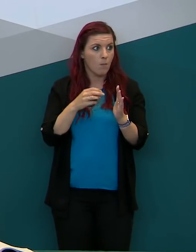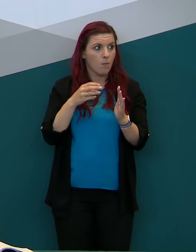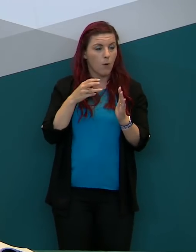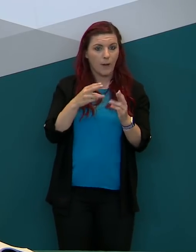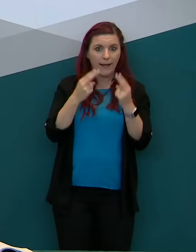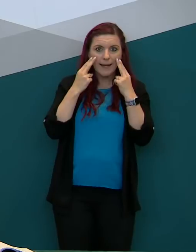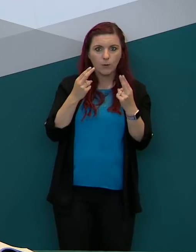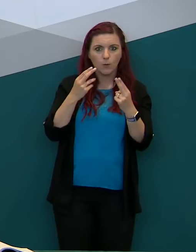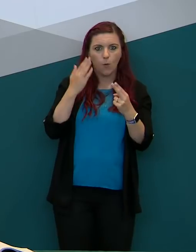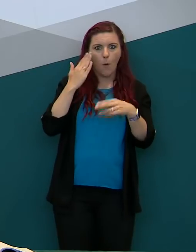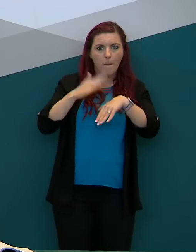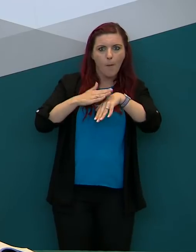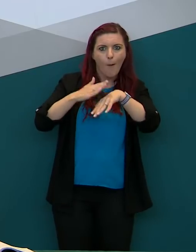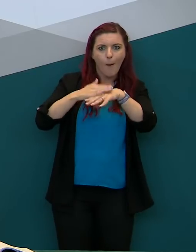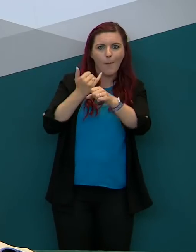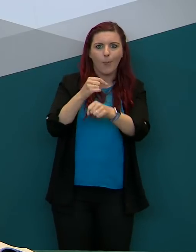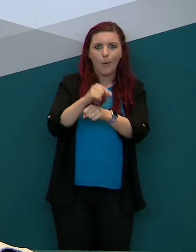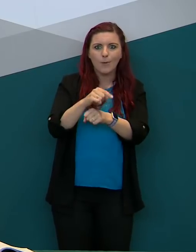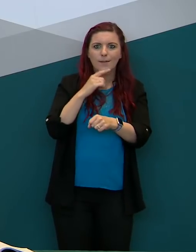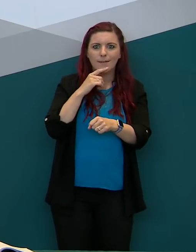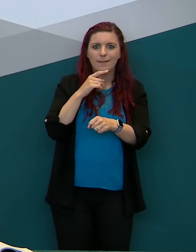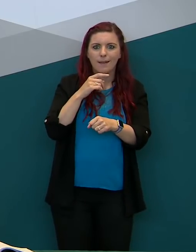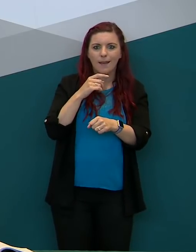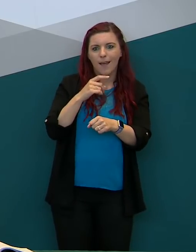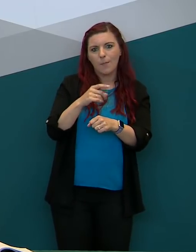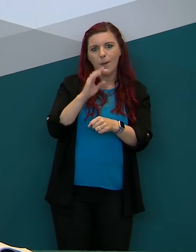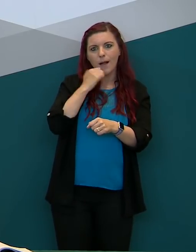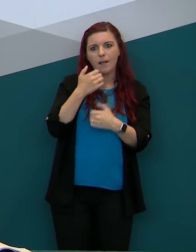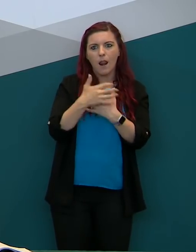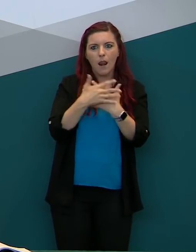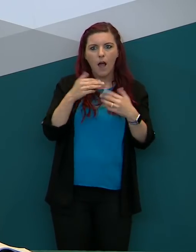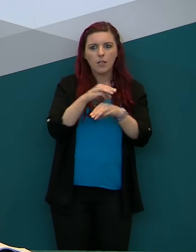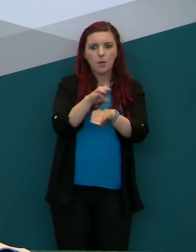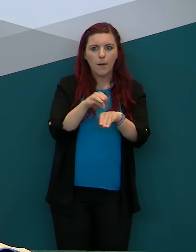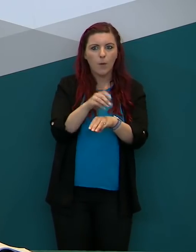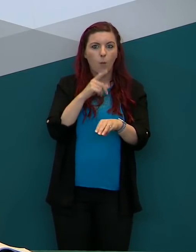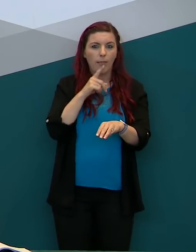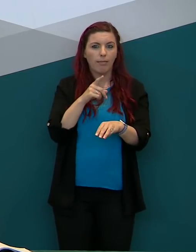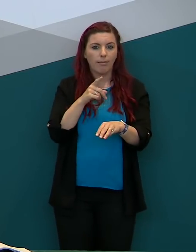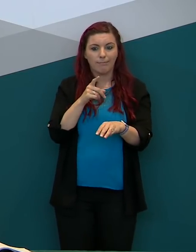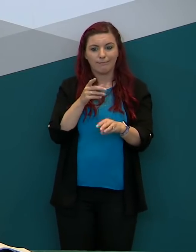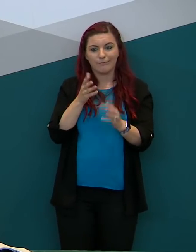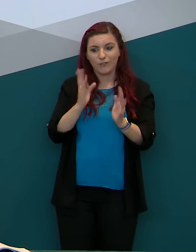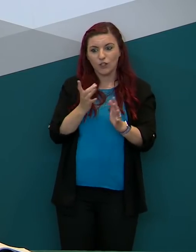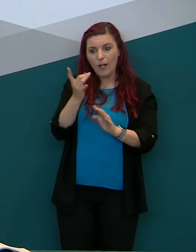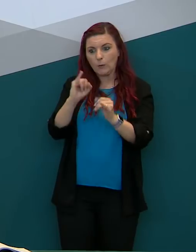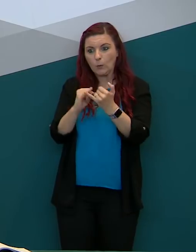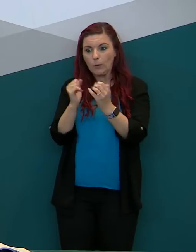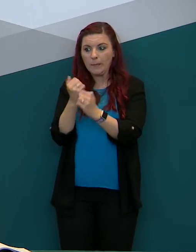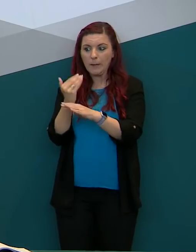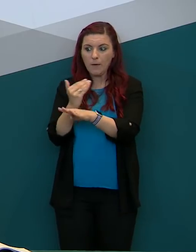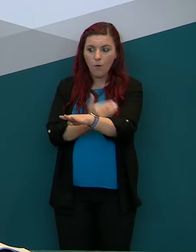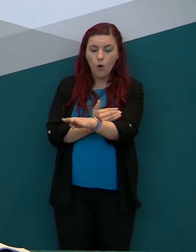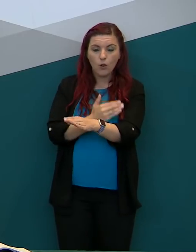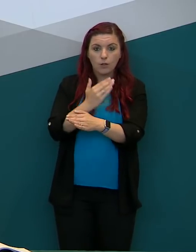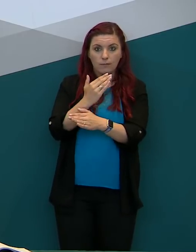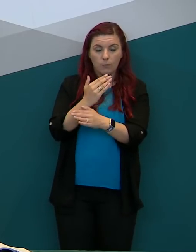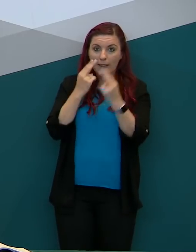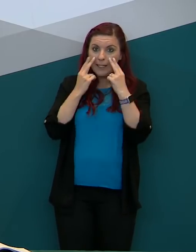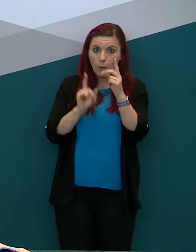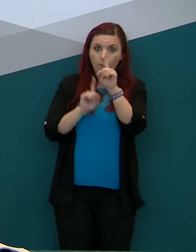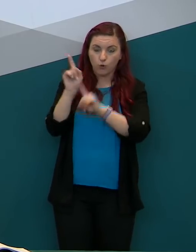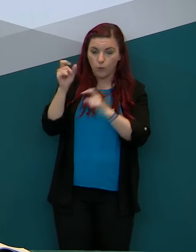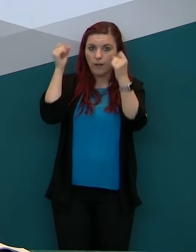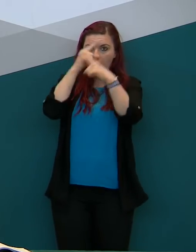need to tighten this up, as people pointed out. The longer people the contact tracing exercise doesn't carry out, the more risk we're carrying. So it needs to improve.